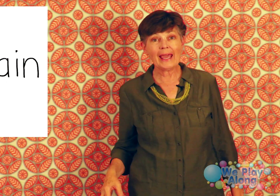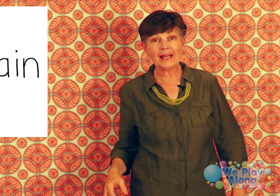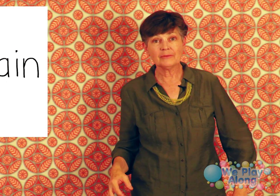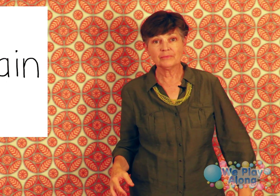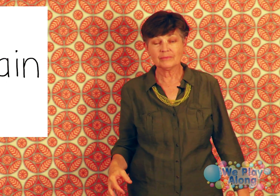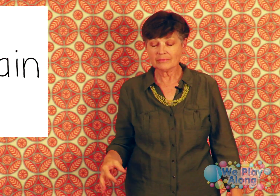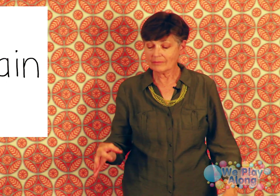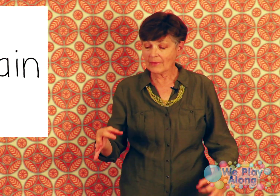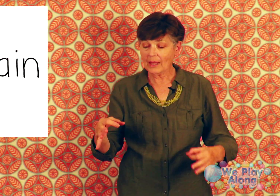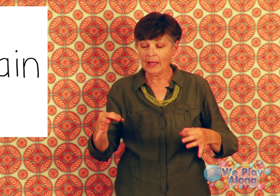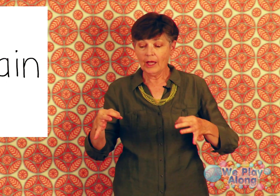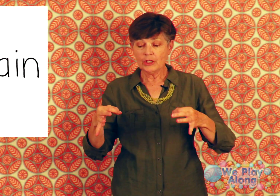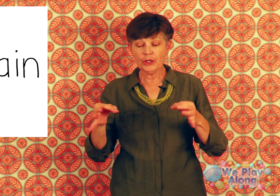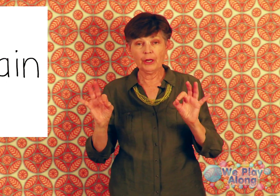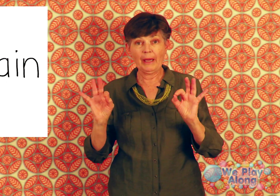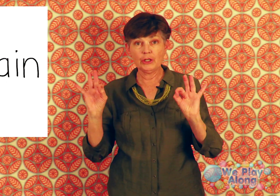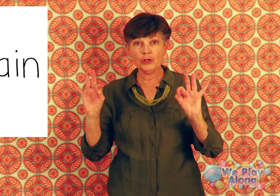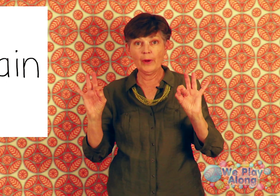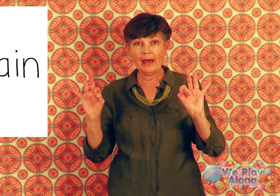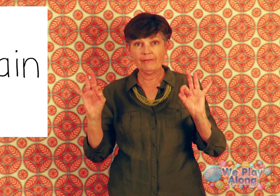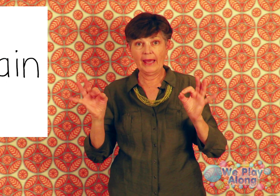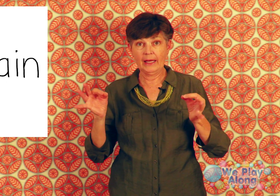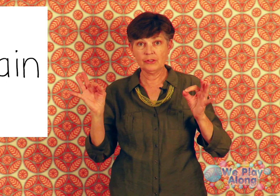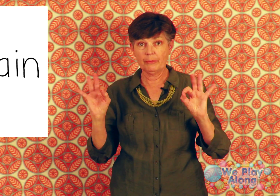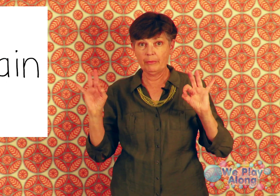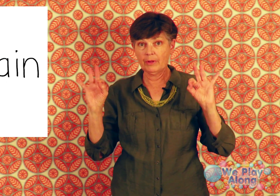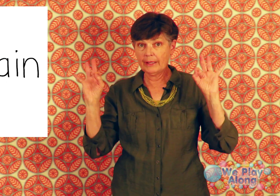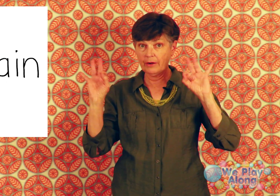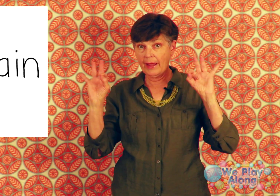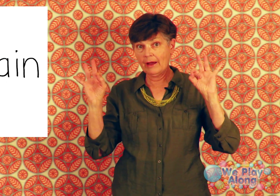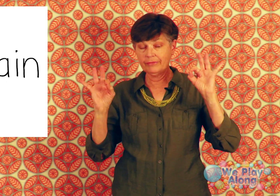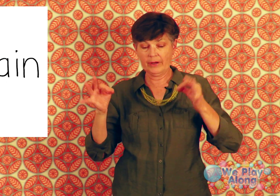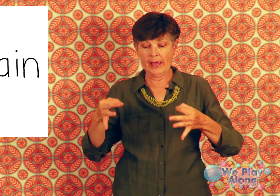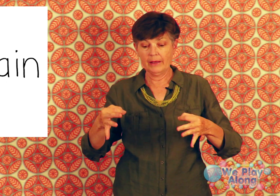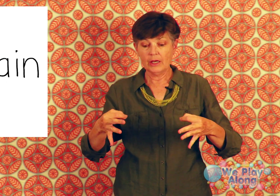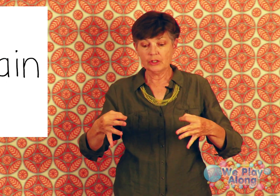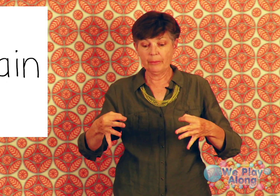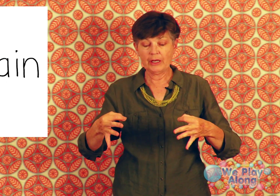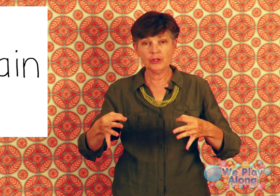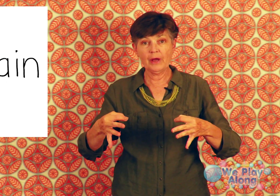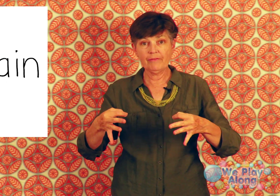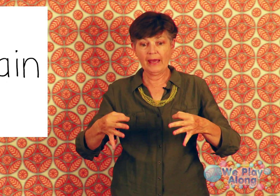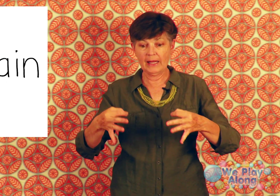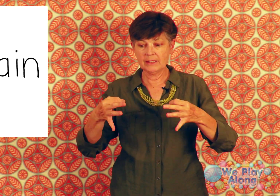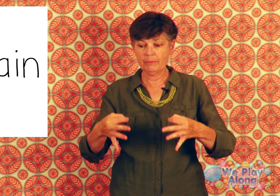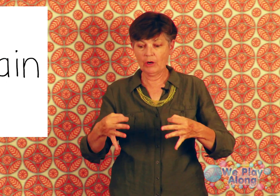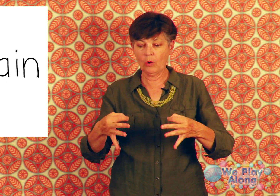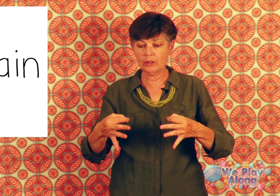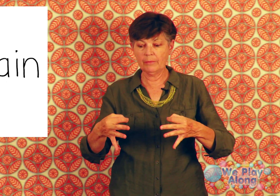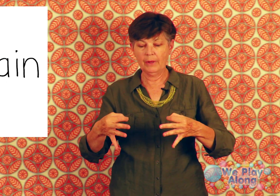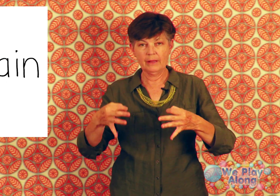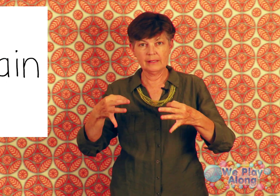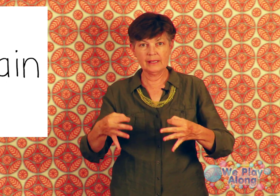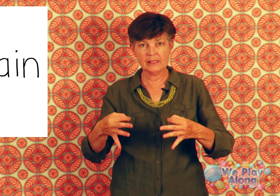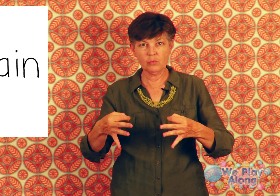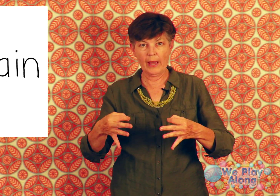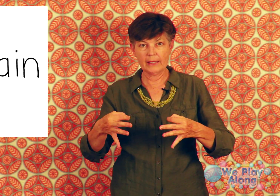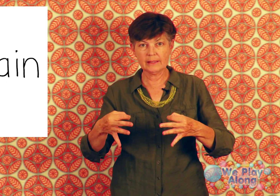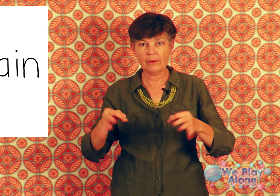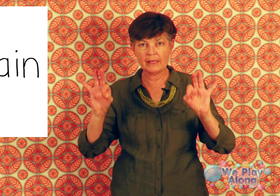explain. So you're going to make two F hands. Remember the letter F? Okay. So you make two F hands, but hold them this way, sideways,